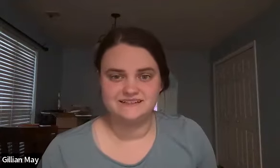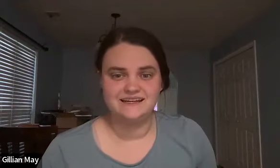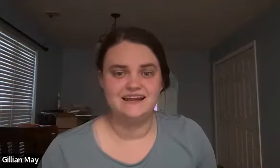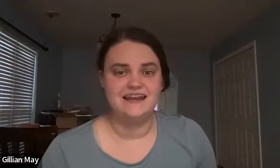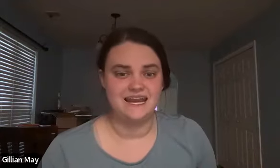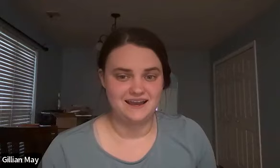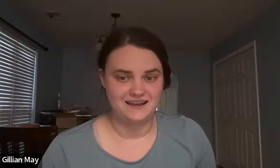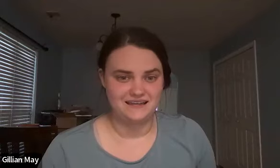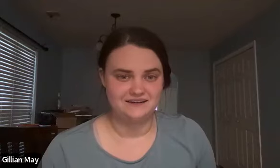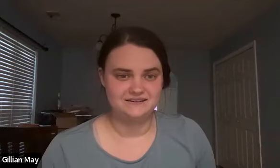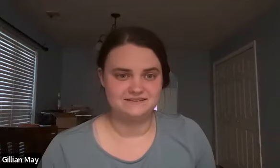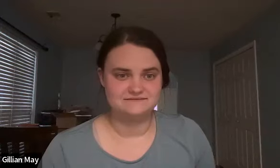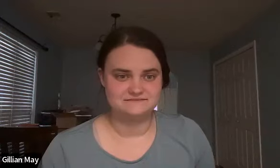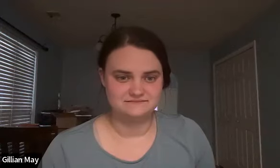good, 9,